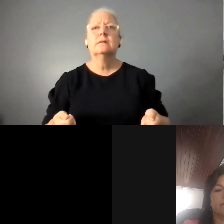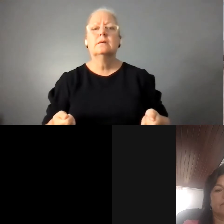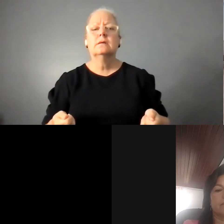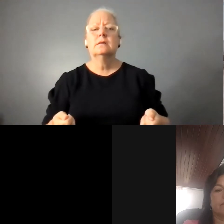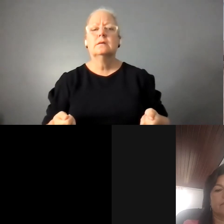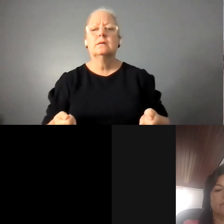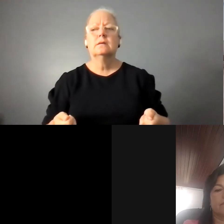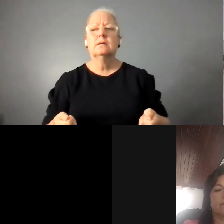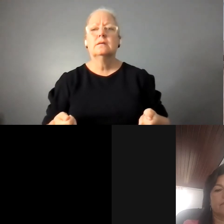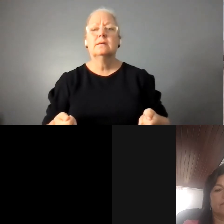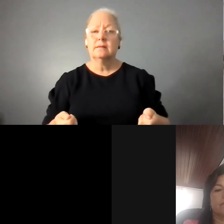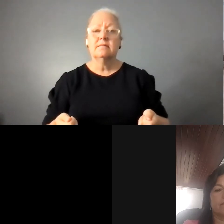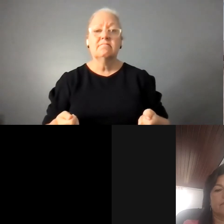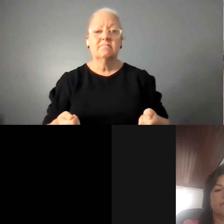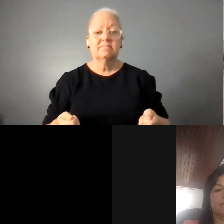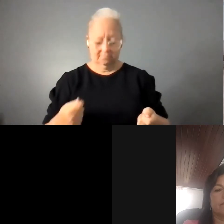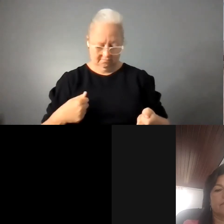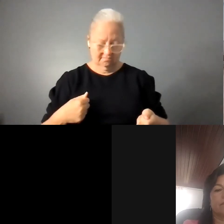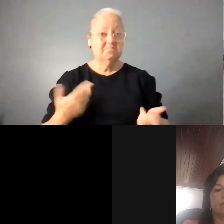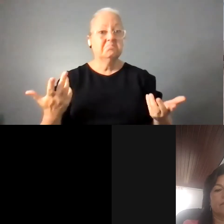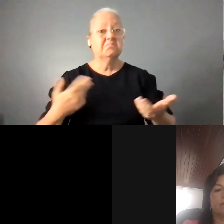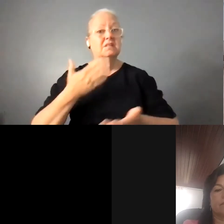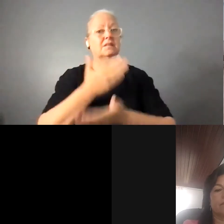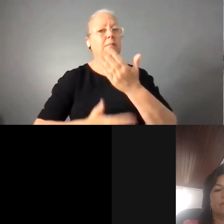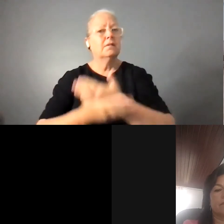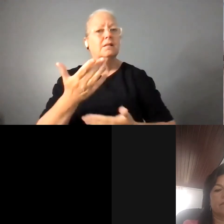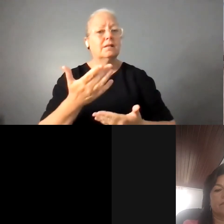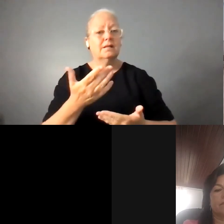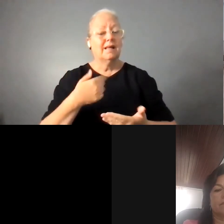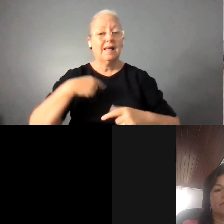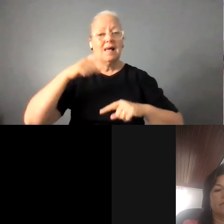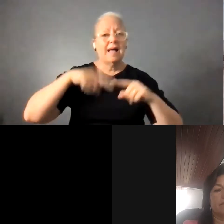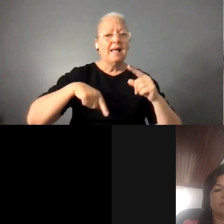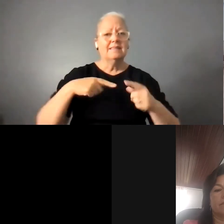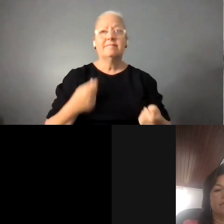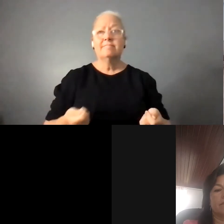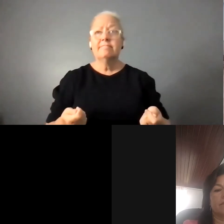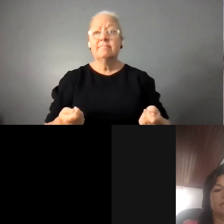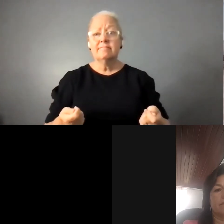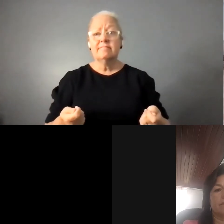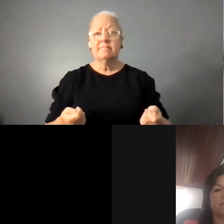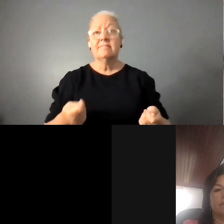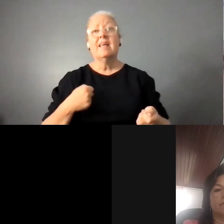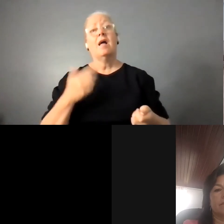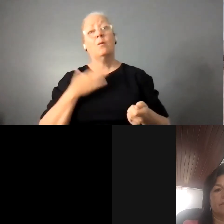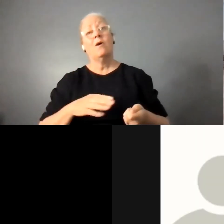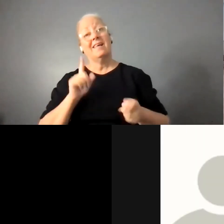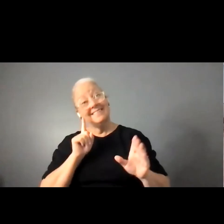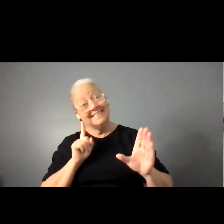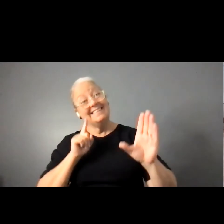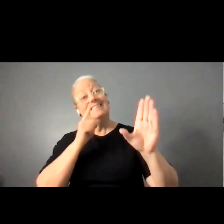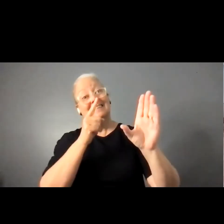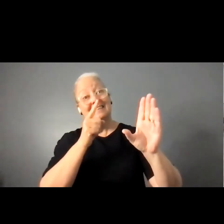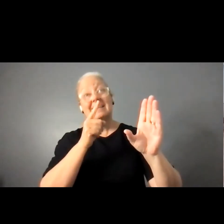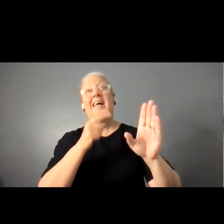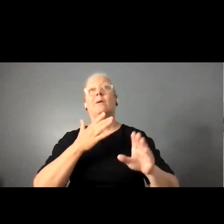disabled because I do not have a means, the way to obtain my objective, which is to enter the building for the interview.